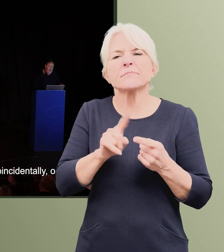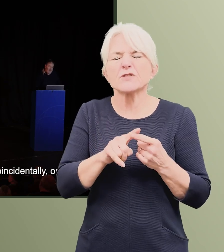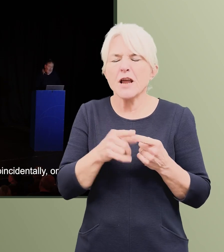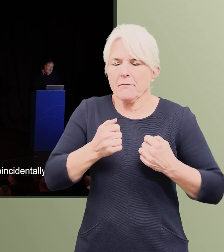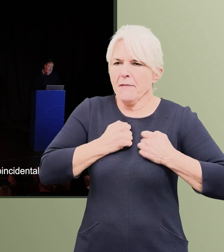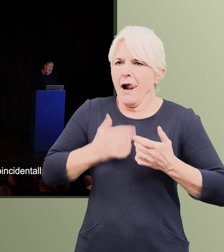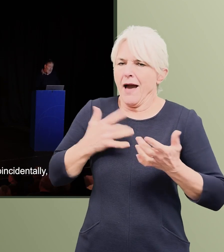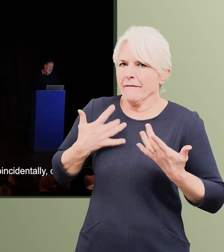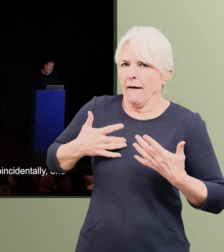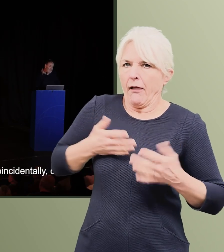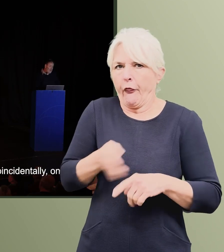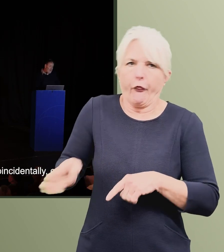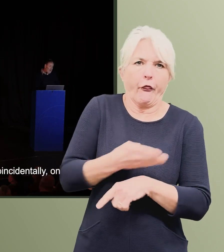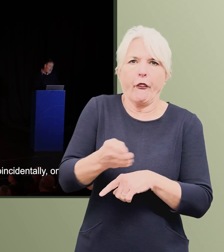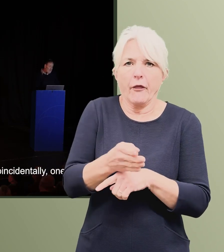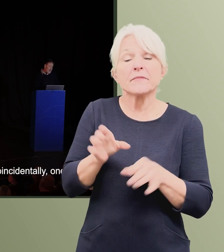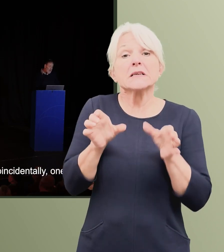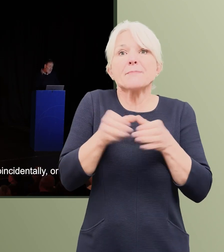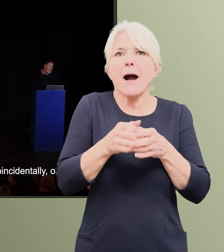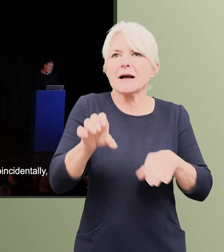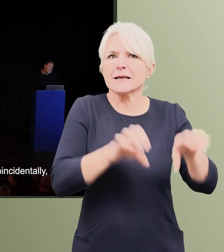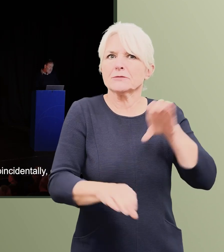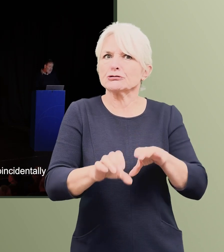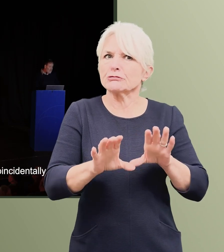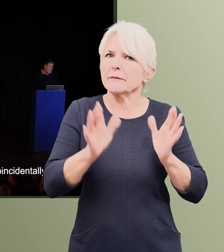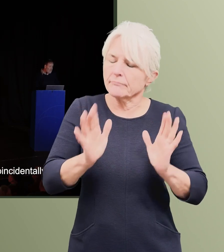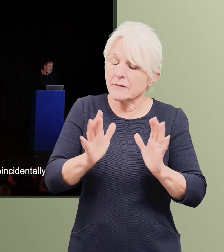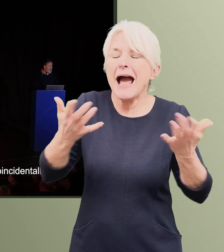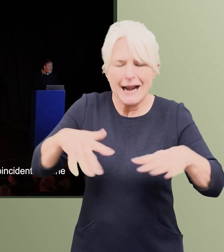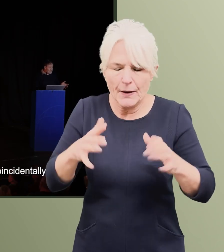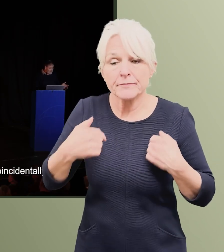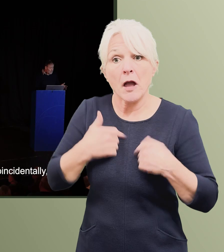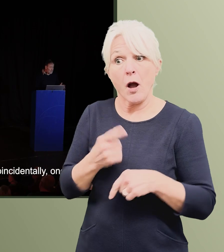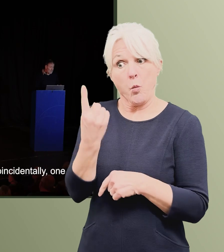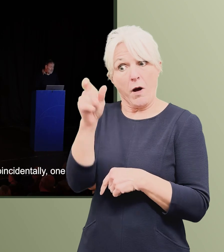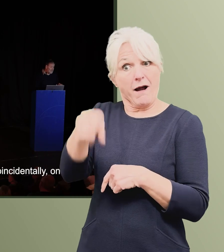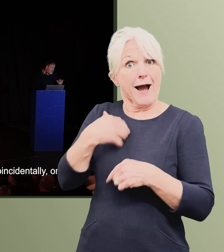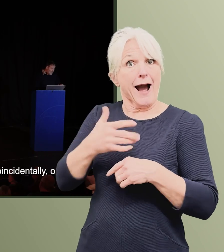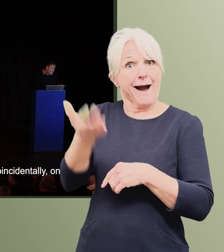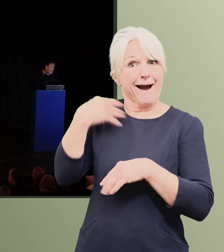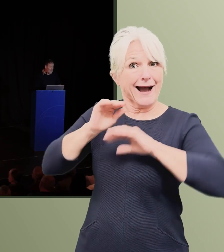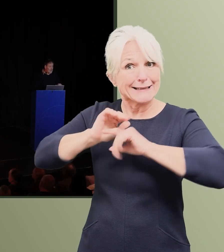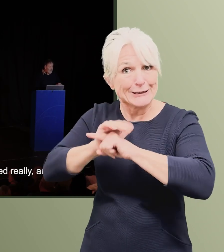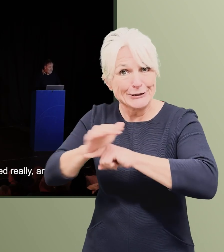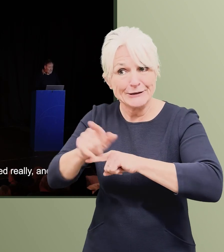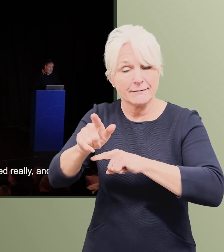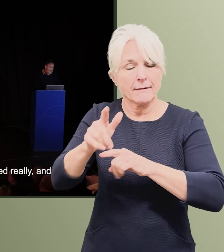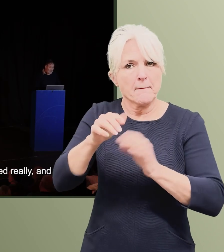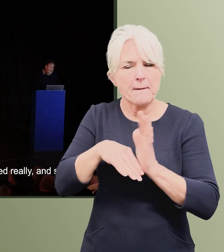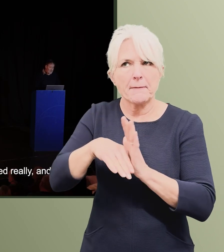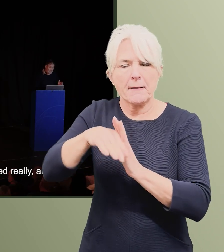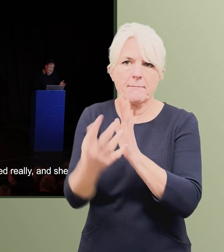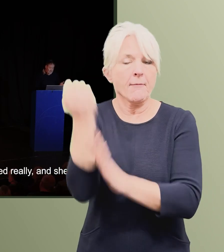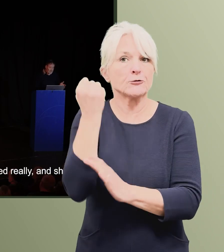archaeology. And the Department of Chemistry, coincidentally, one of the people I used to teach had got